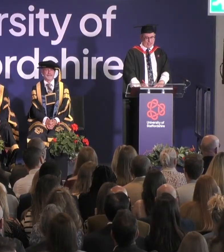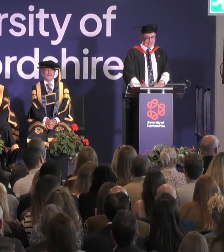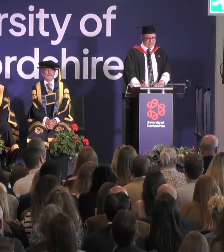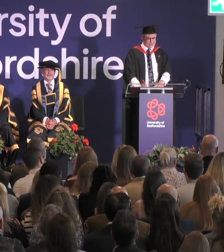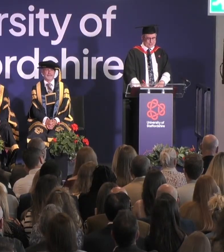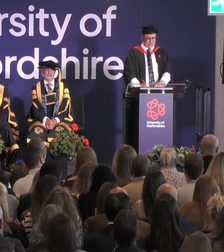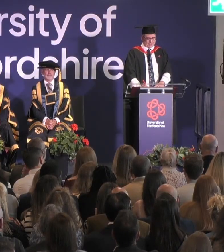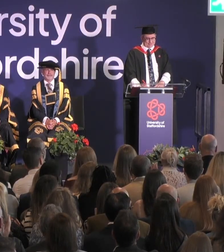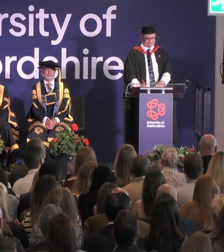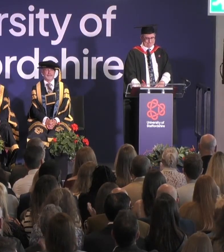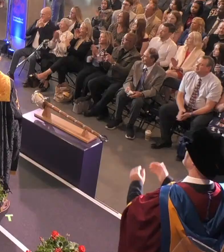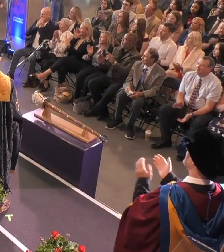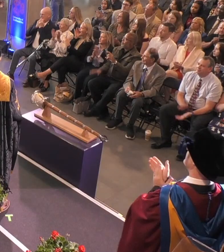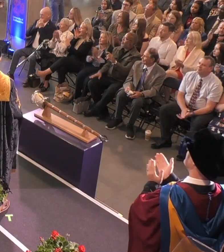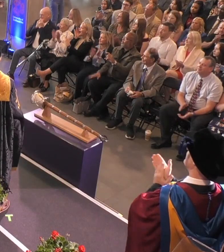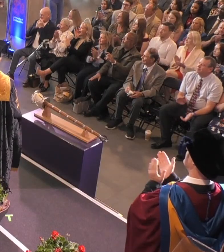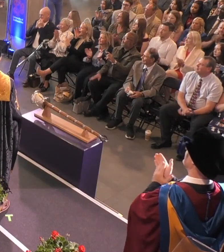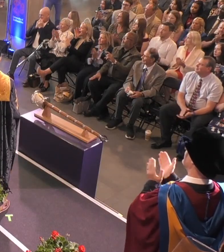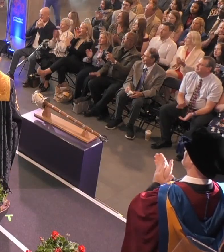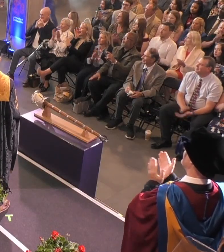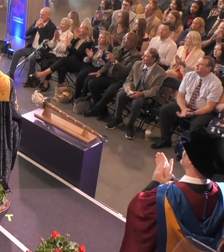Leighton Hilton.